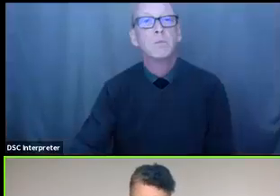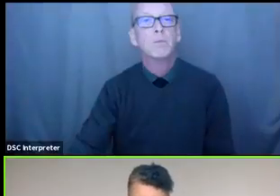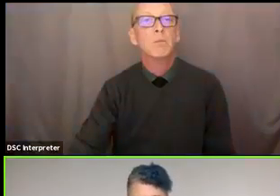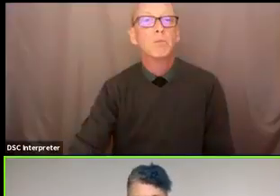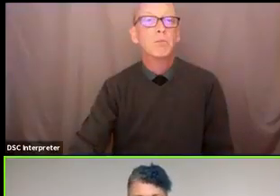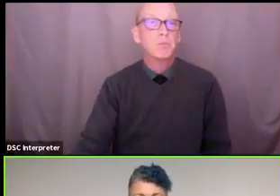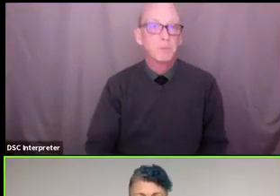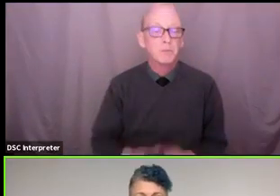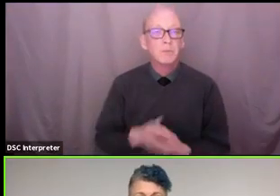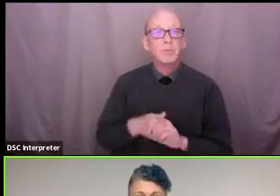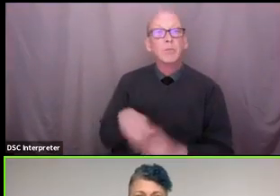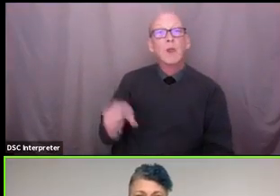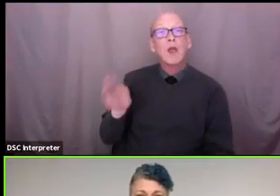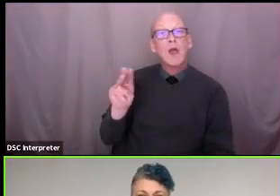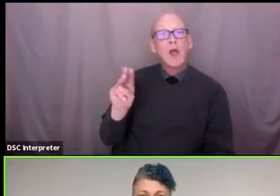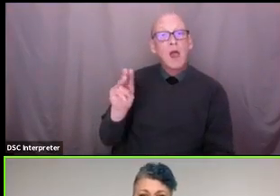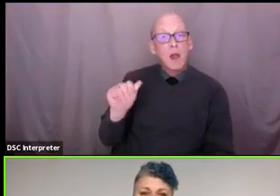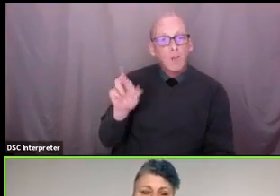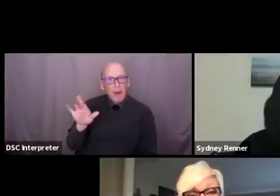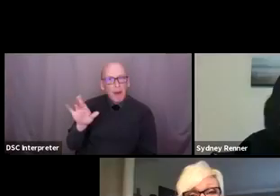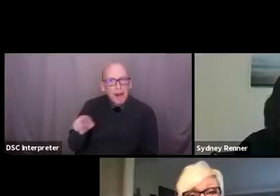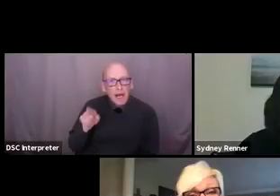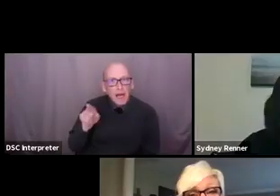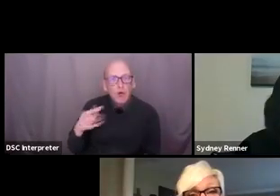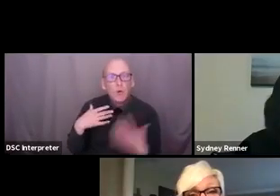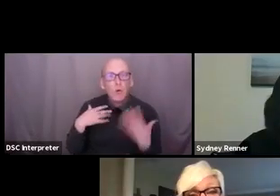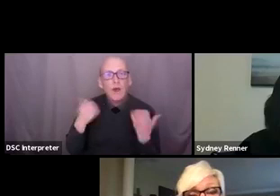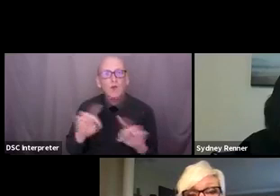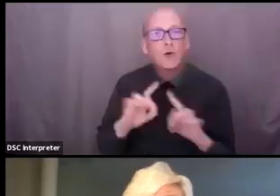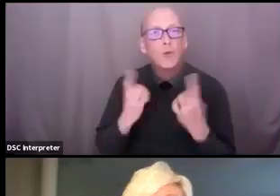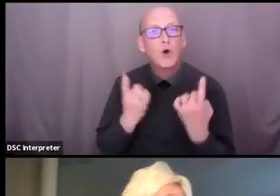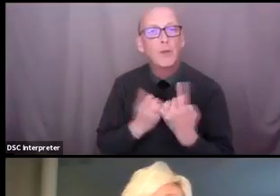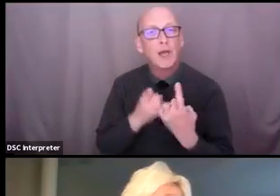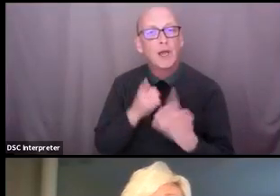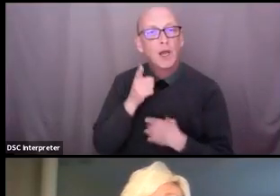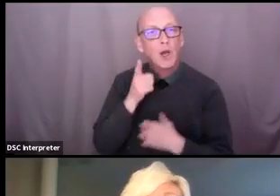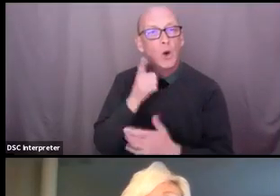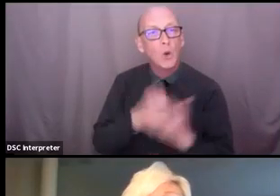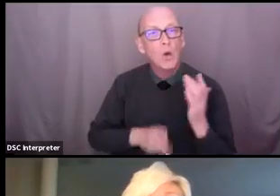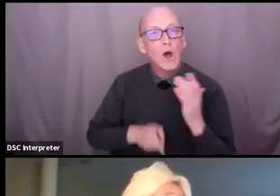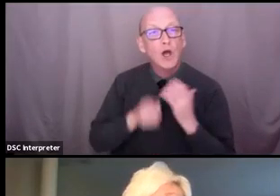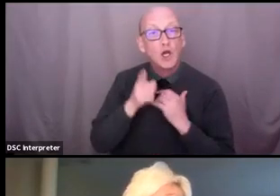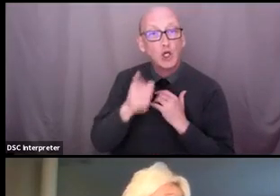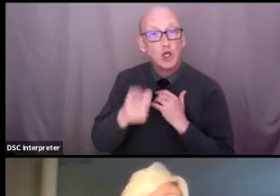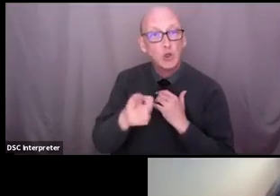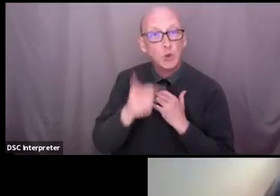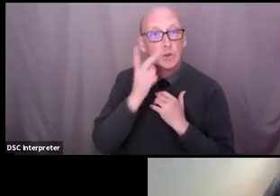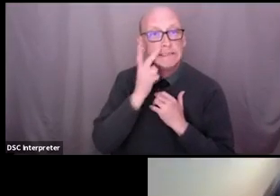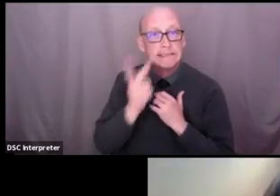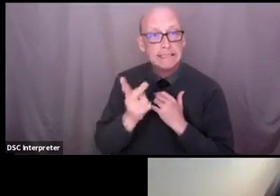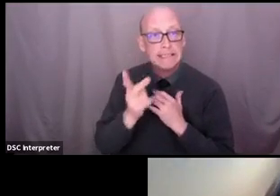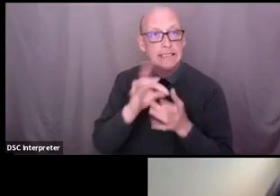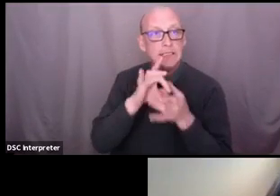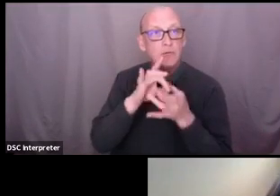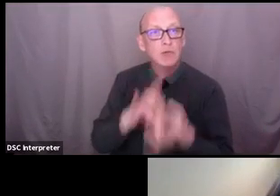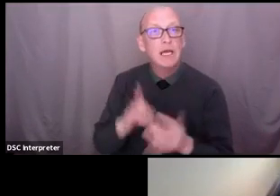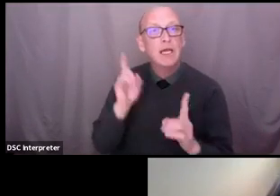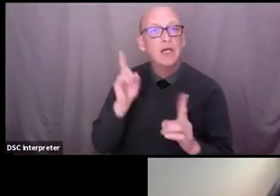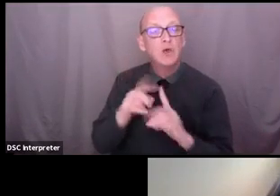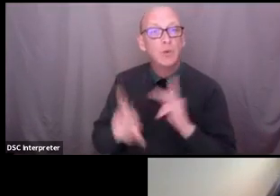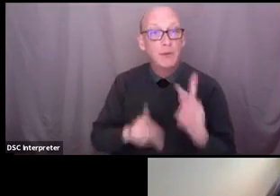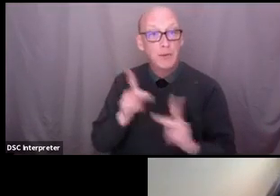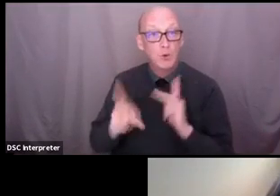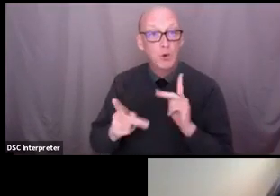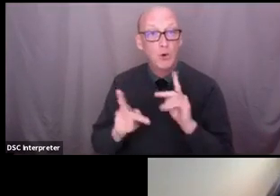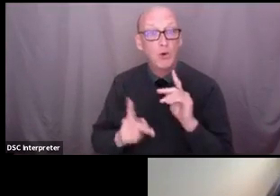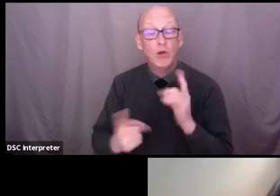And Mary, how about you at the health department? What are you guys seeing as far as people who are coming